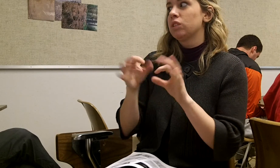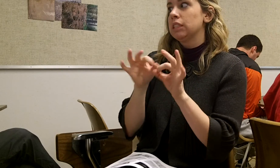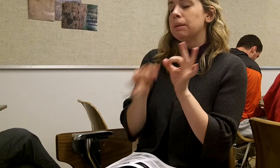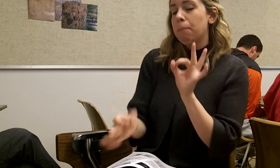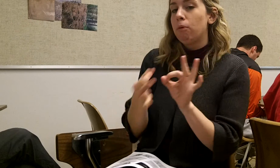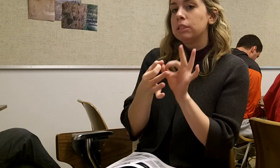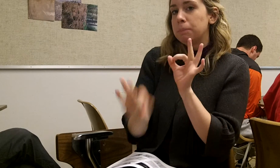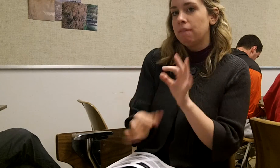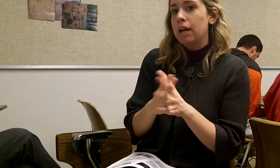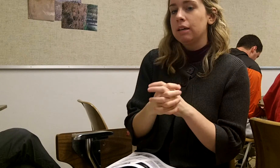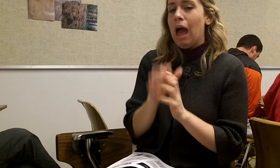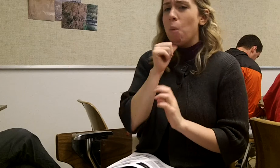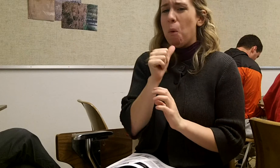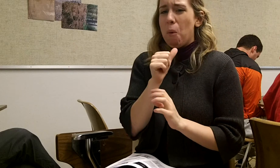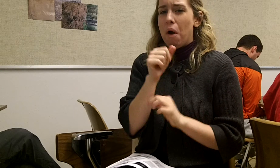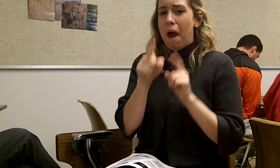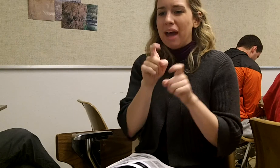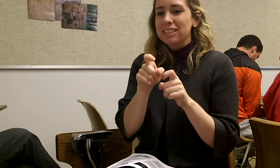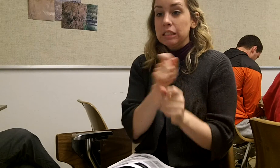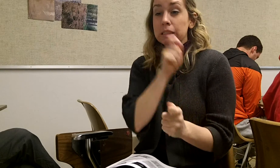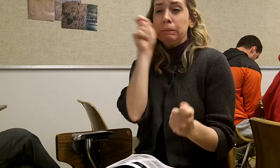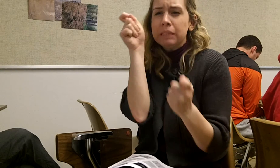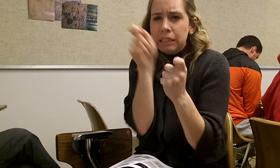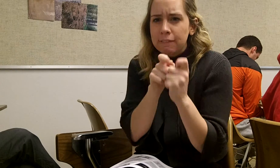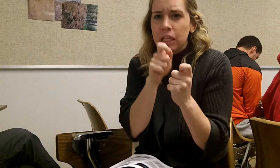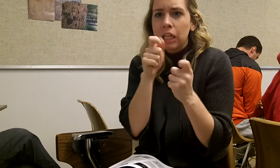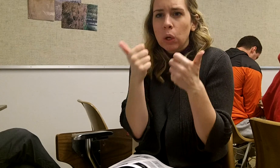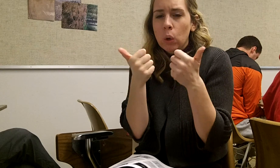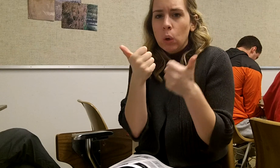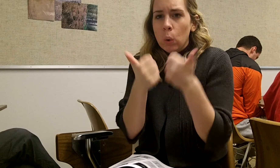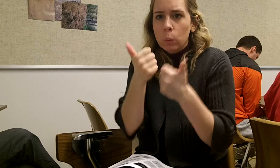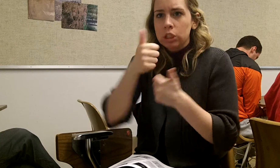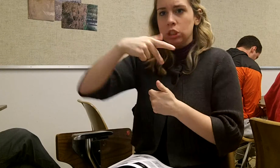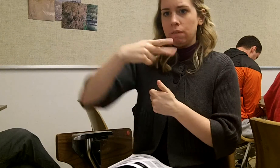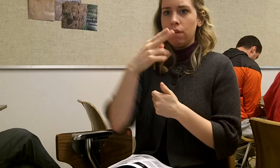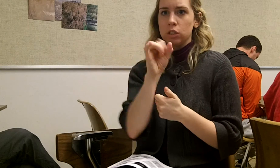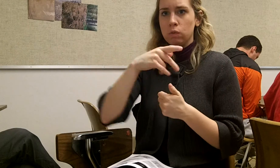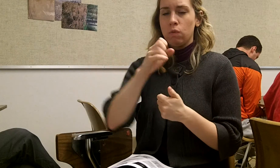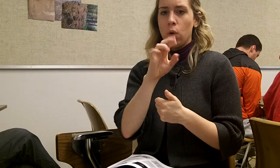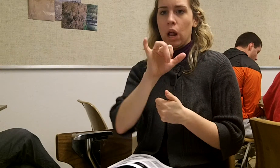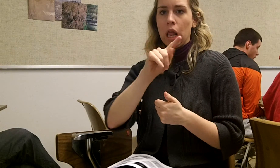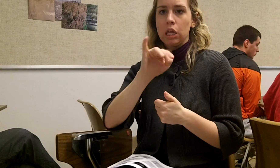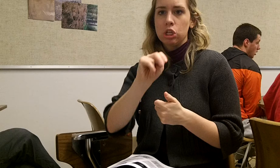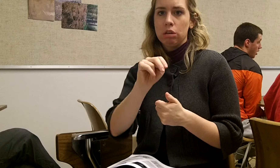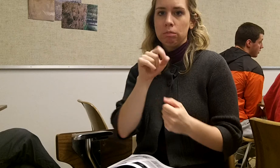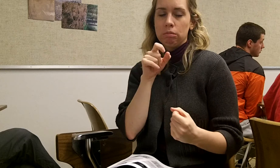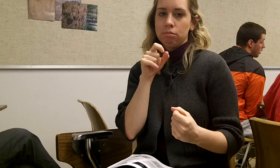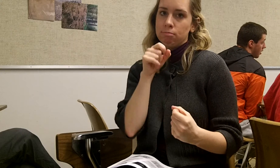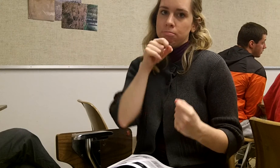specifics about how many phosphorylation points there are. As it turns out, there is good evidence that